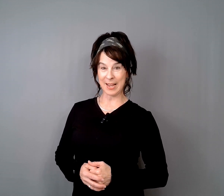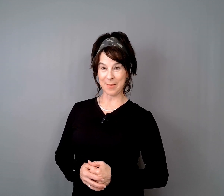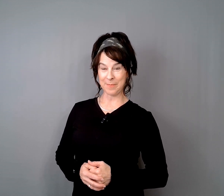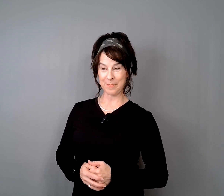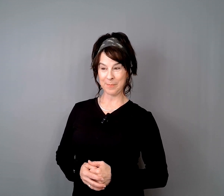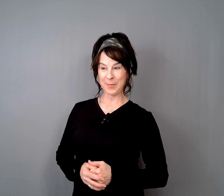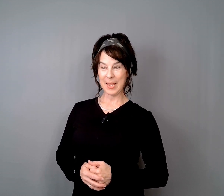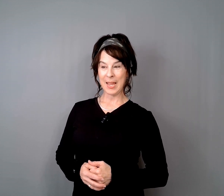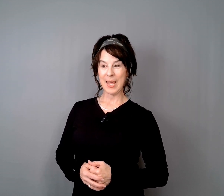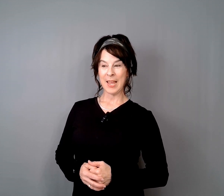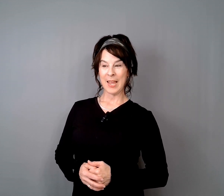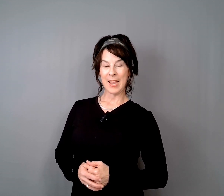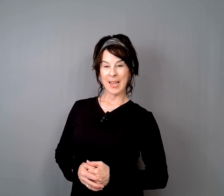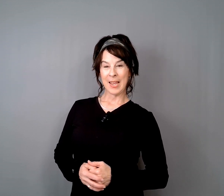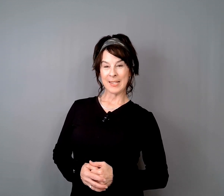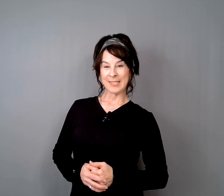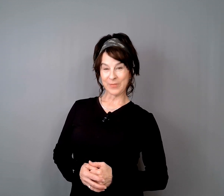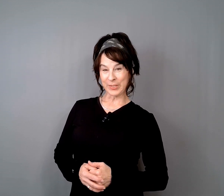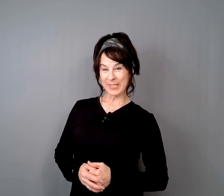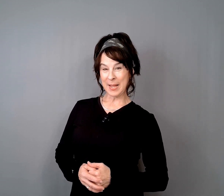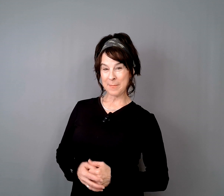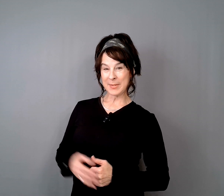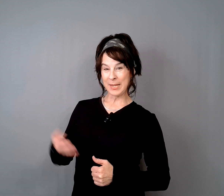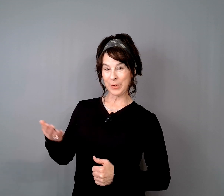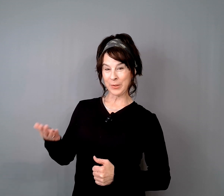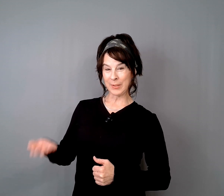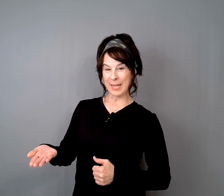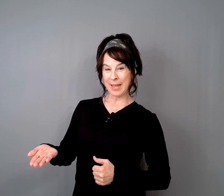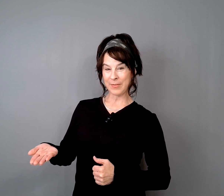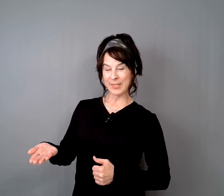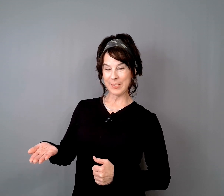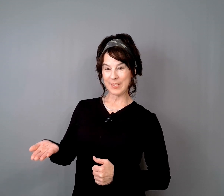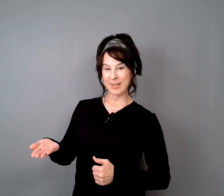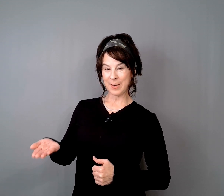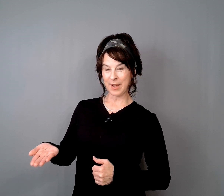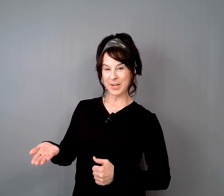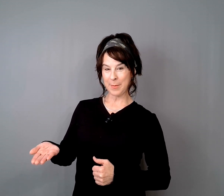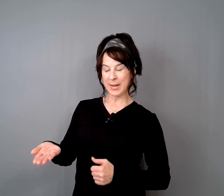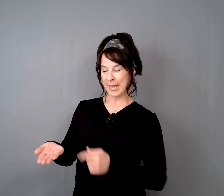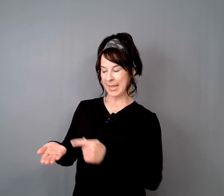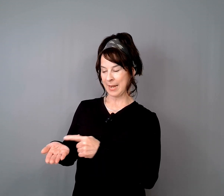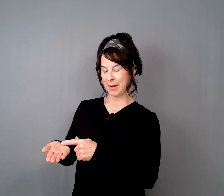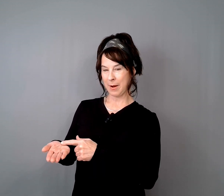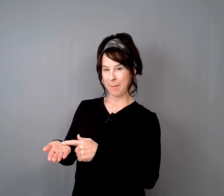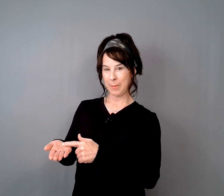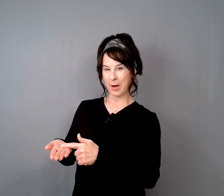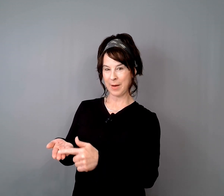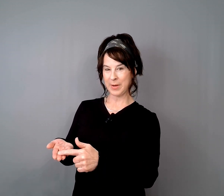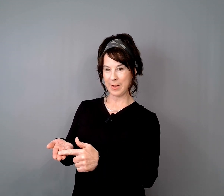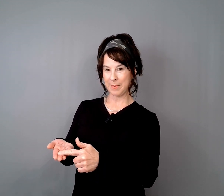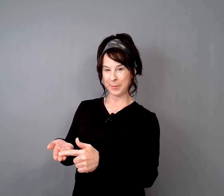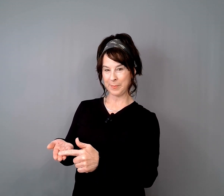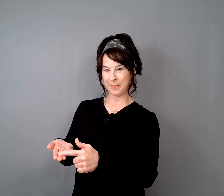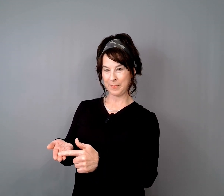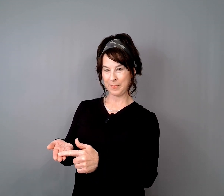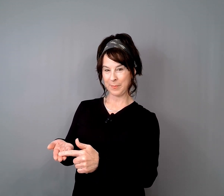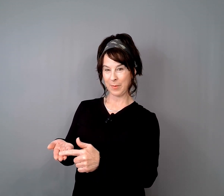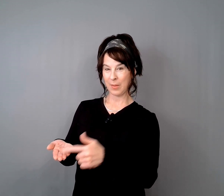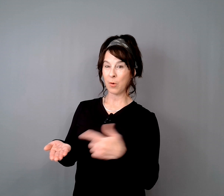some. For some, take your left non-dominant hand, palm up, or